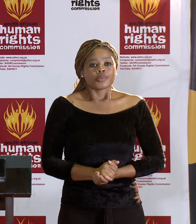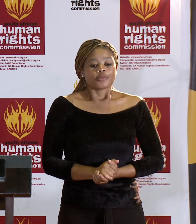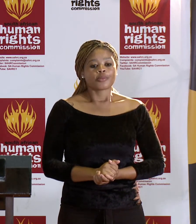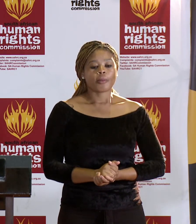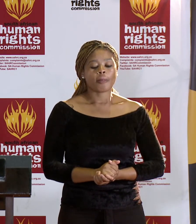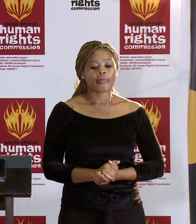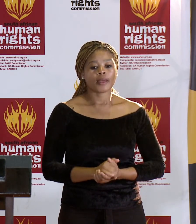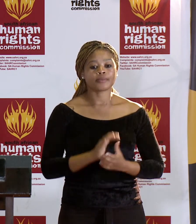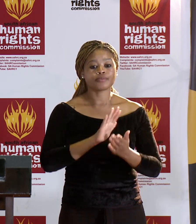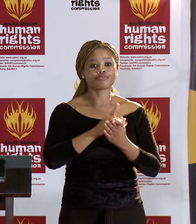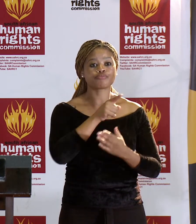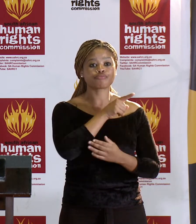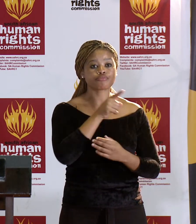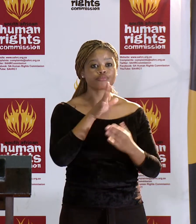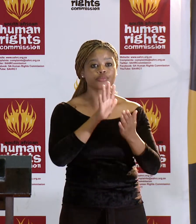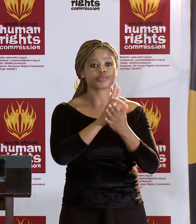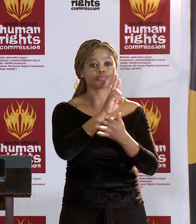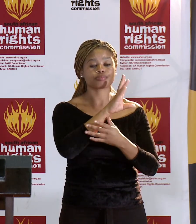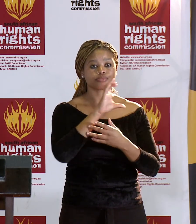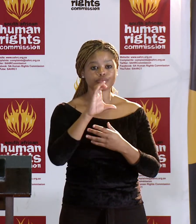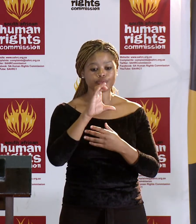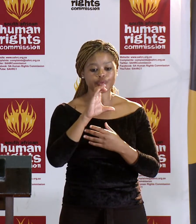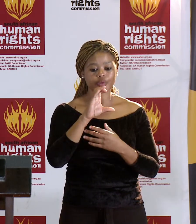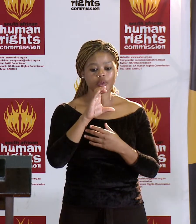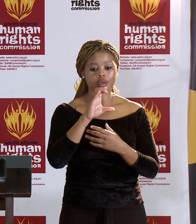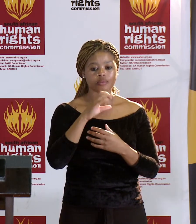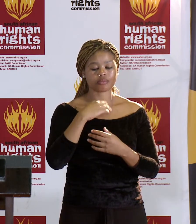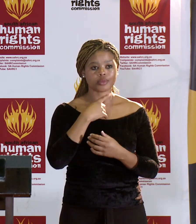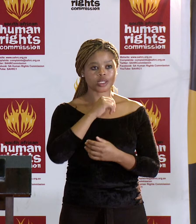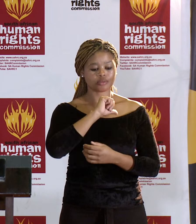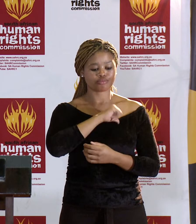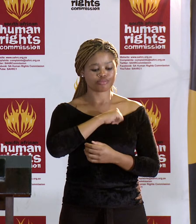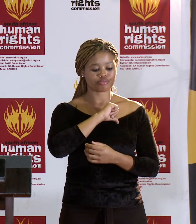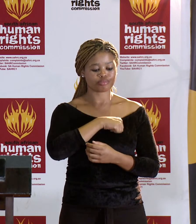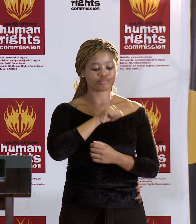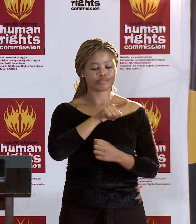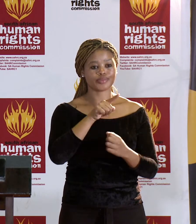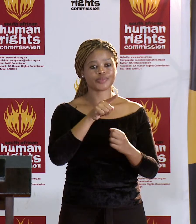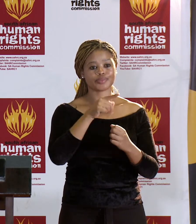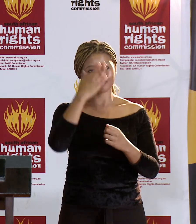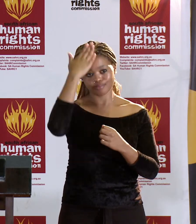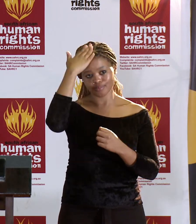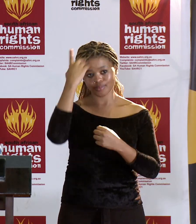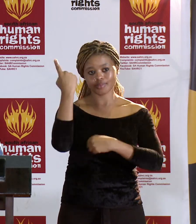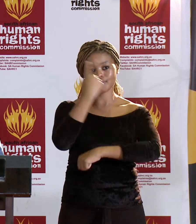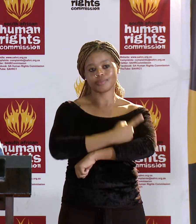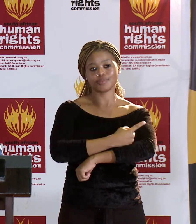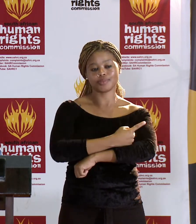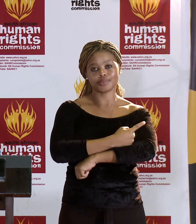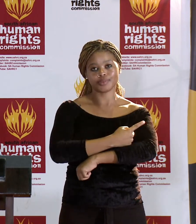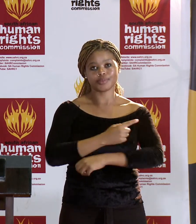And you and your vice chancellor both look awful in your shoes on your graduation day.